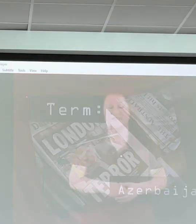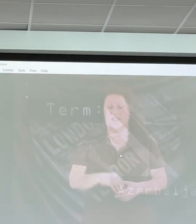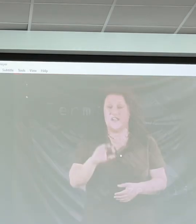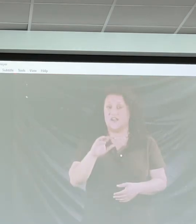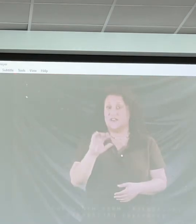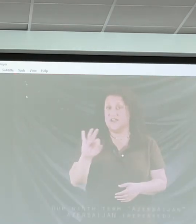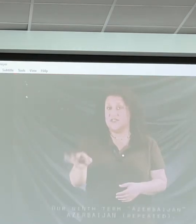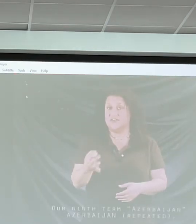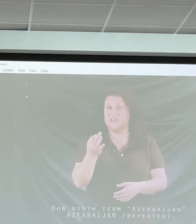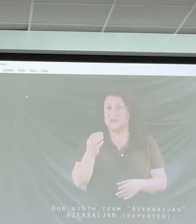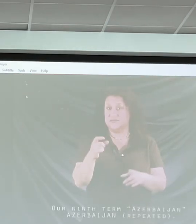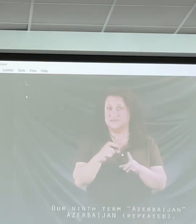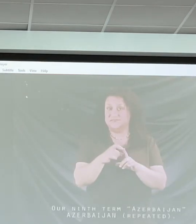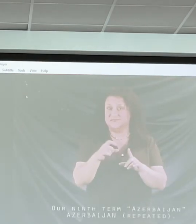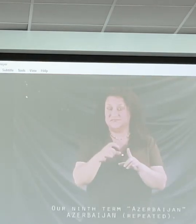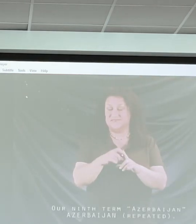Our ninth term,